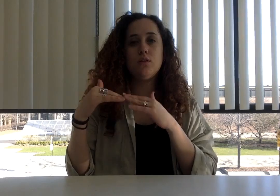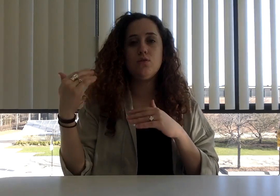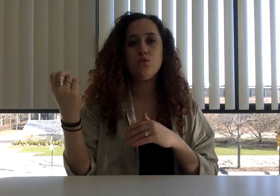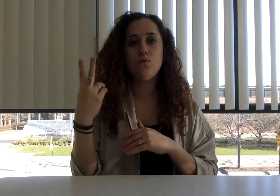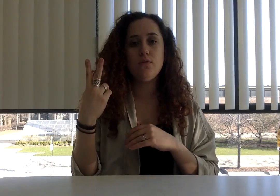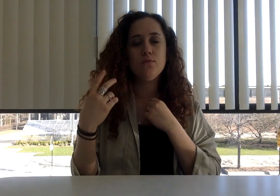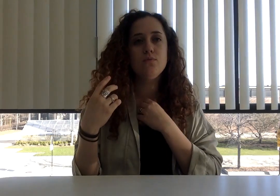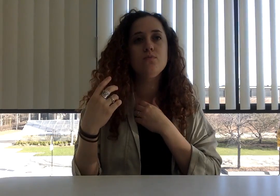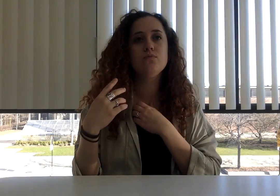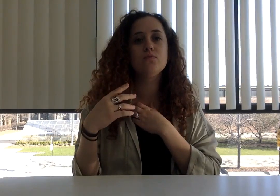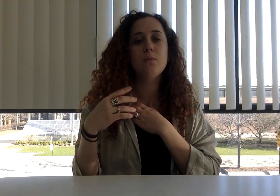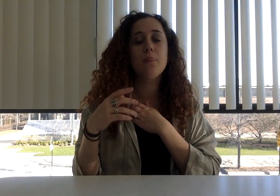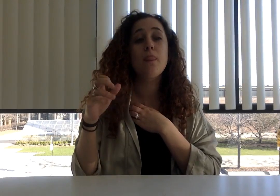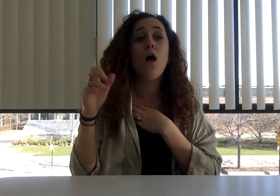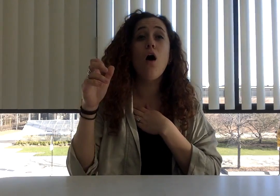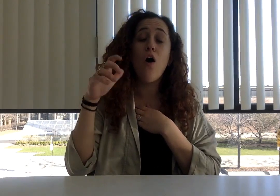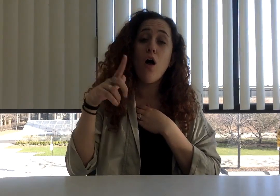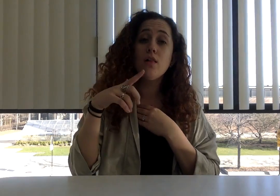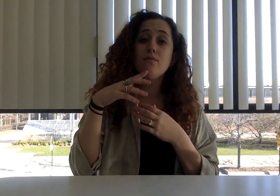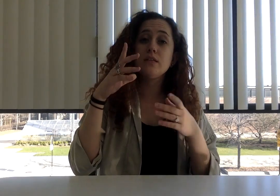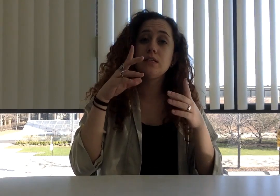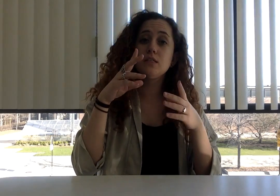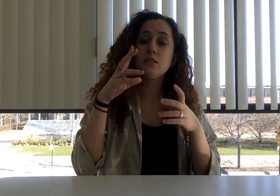All problems are worth 10 points.